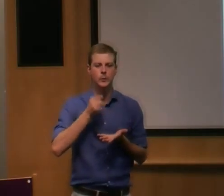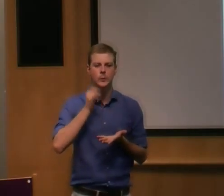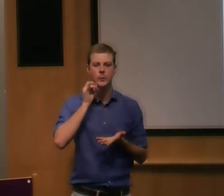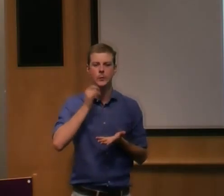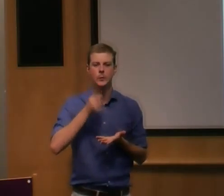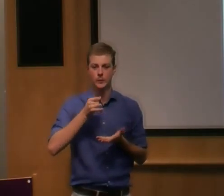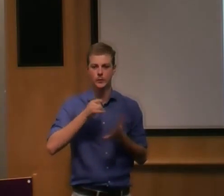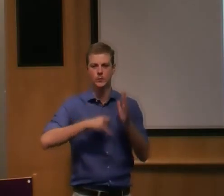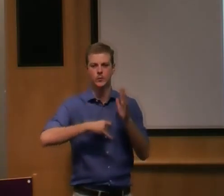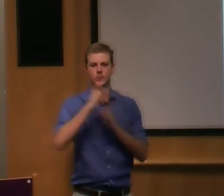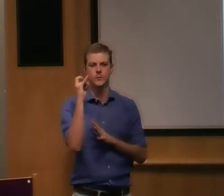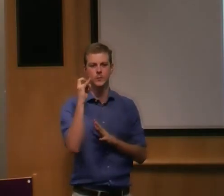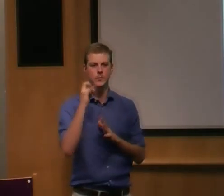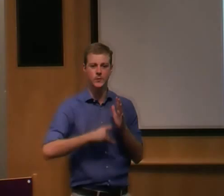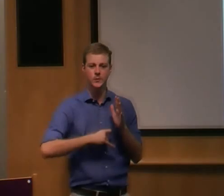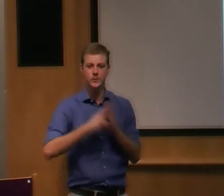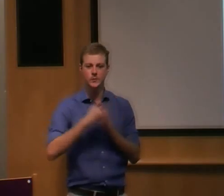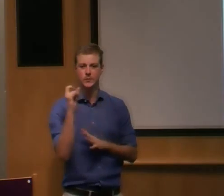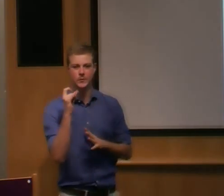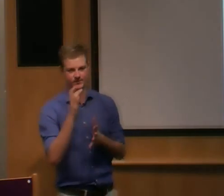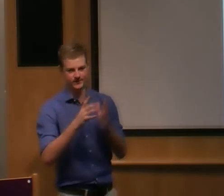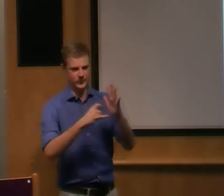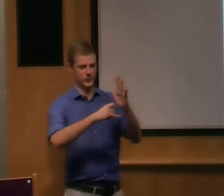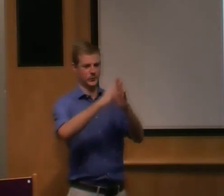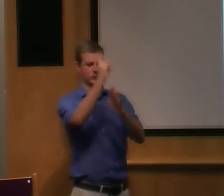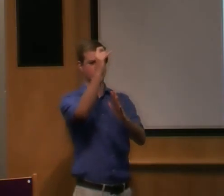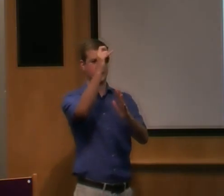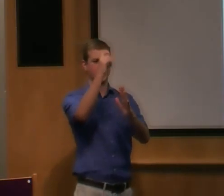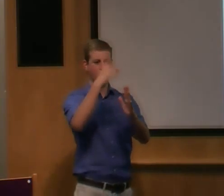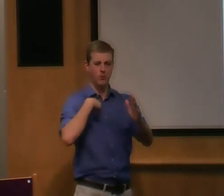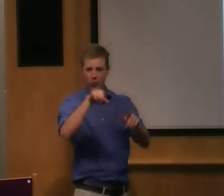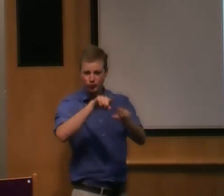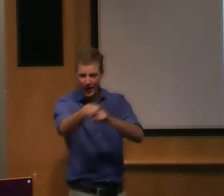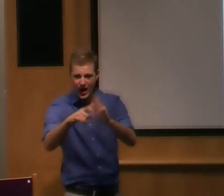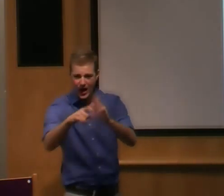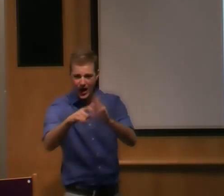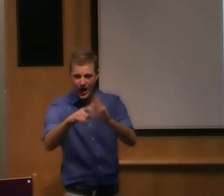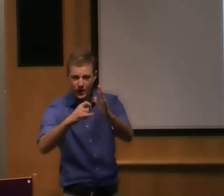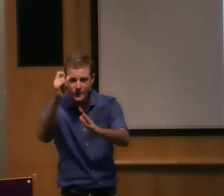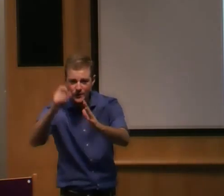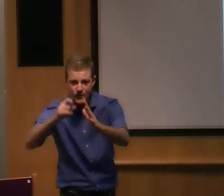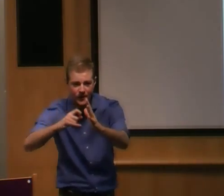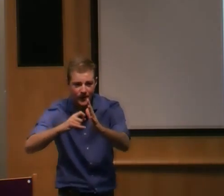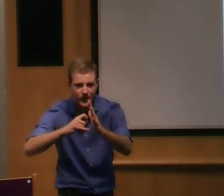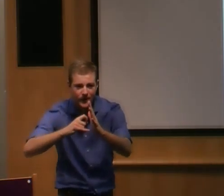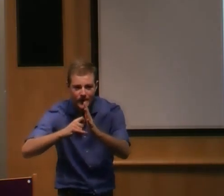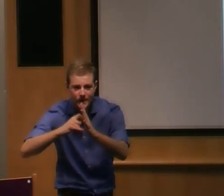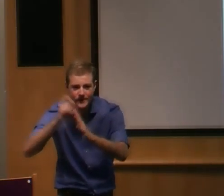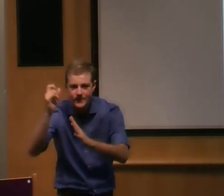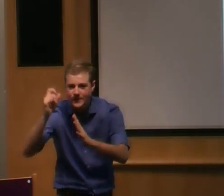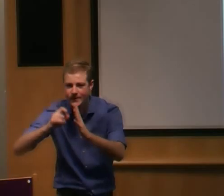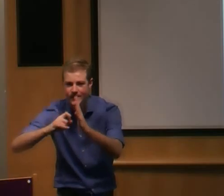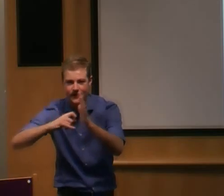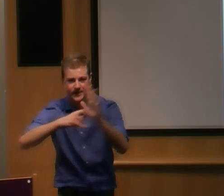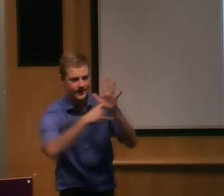It's quite complicated in a sense because this is the sign. I want to try to sign. It's not an easy